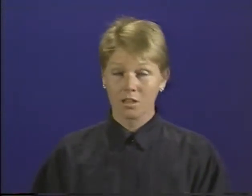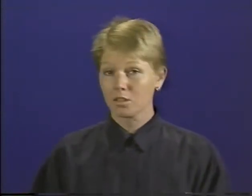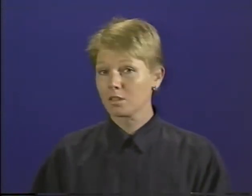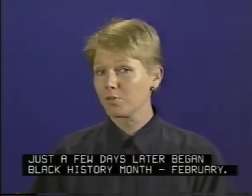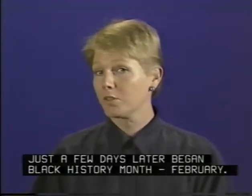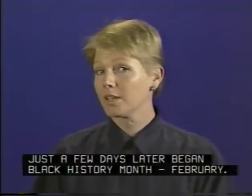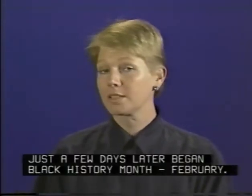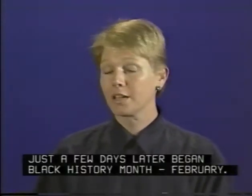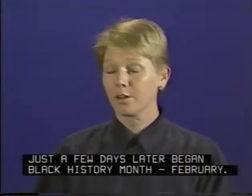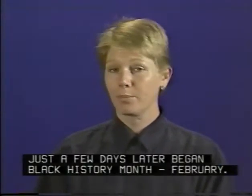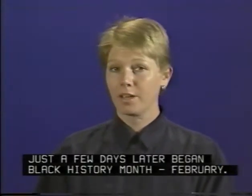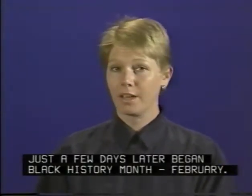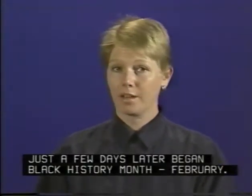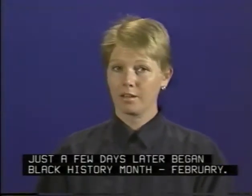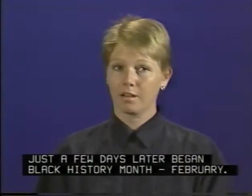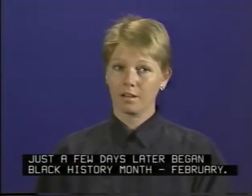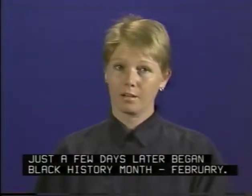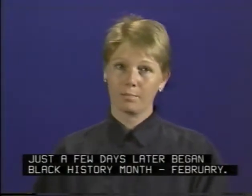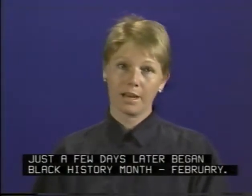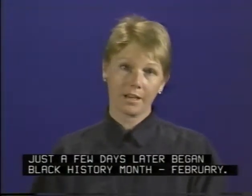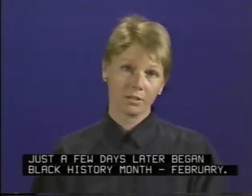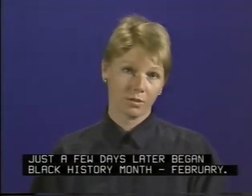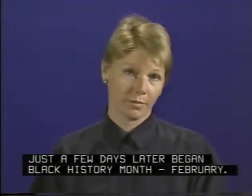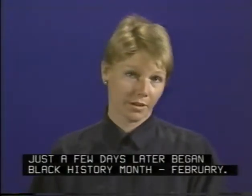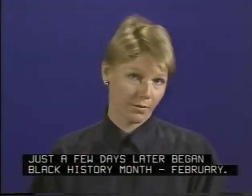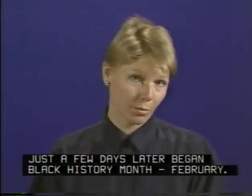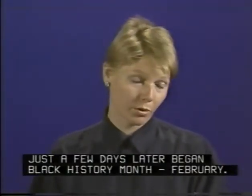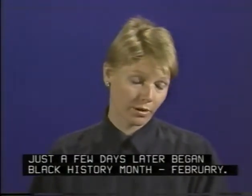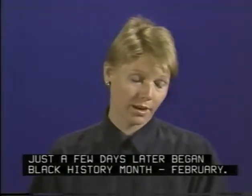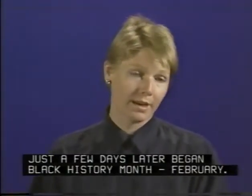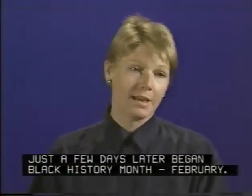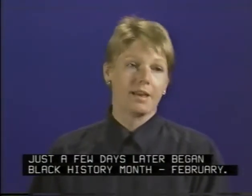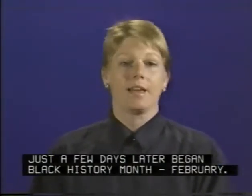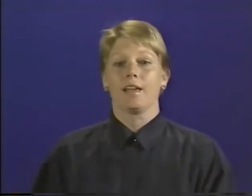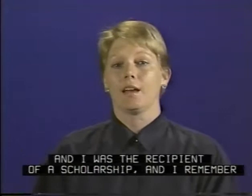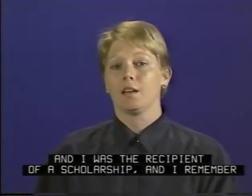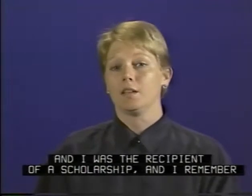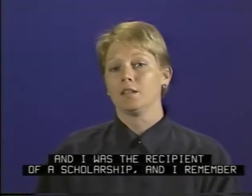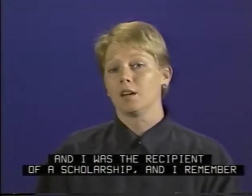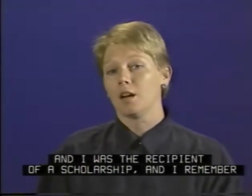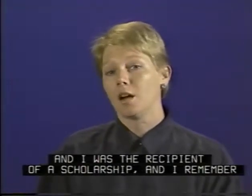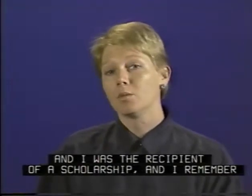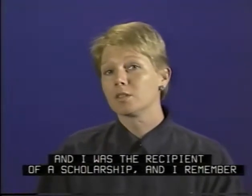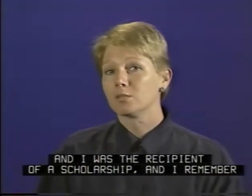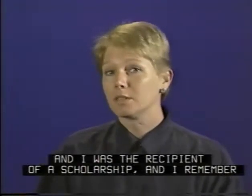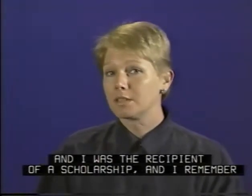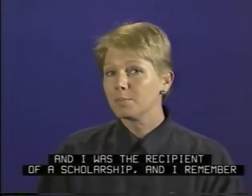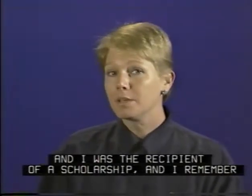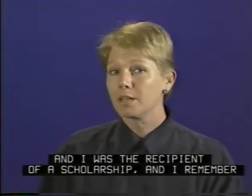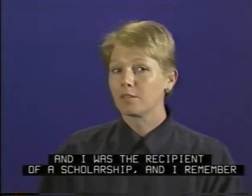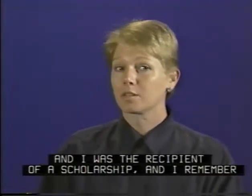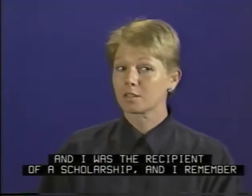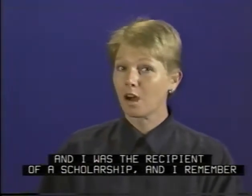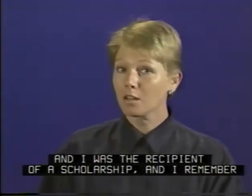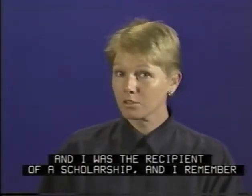Just a few days later began Black History Month, February, and I was the recipient of a